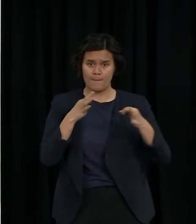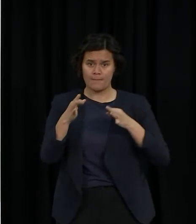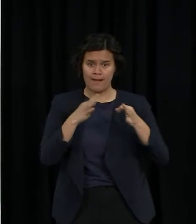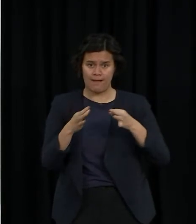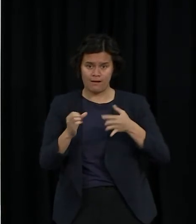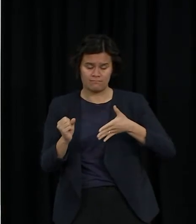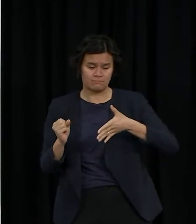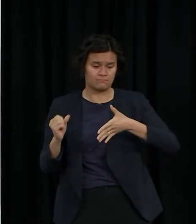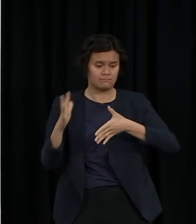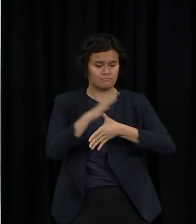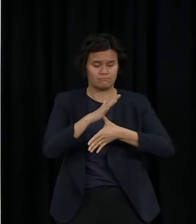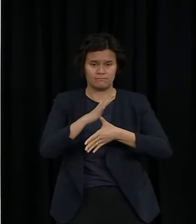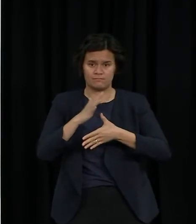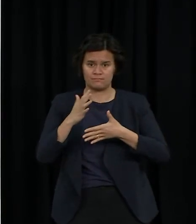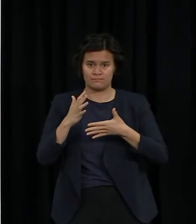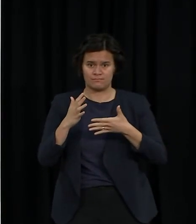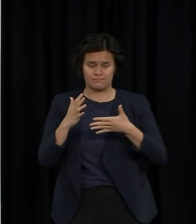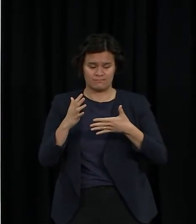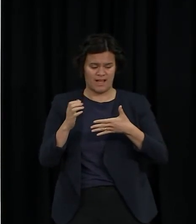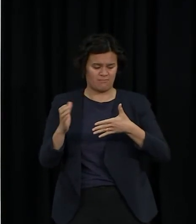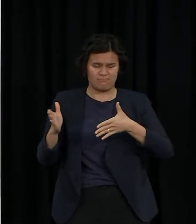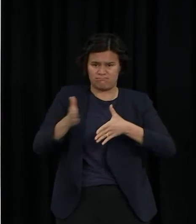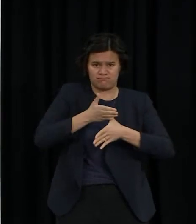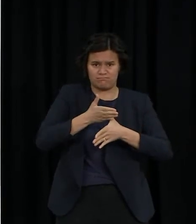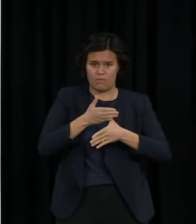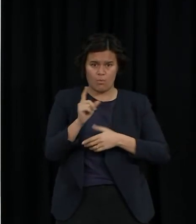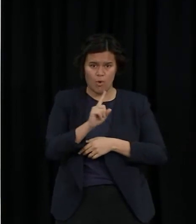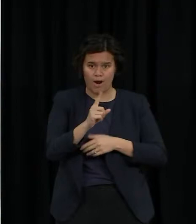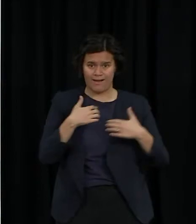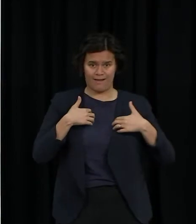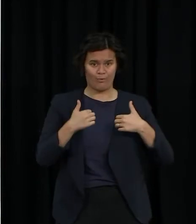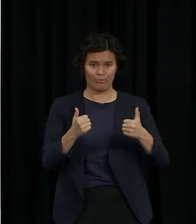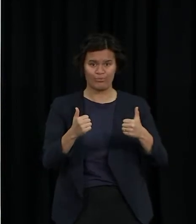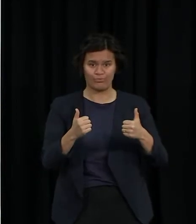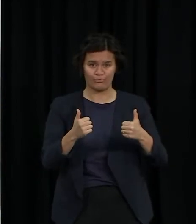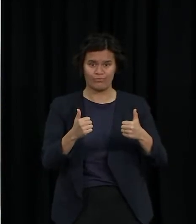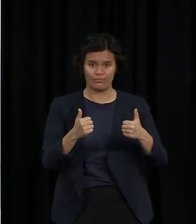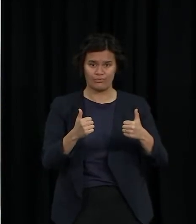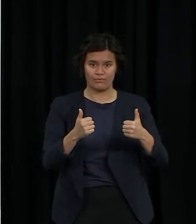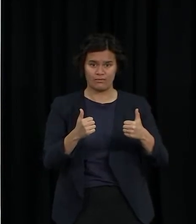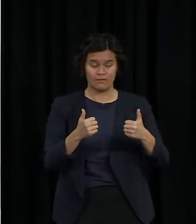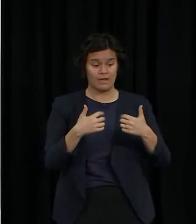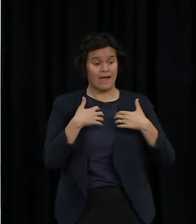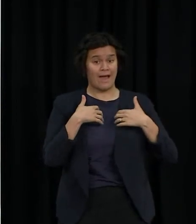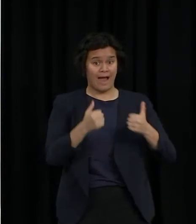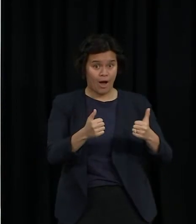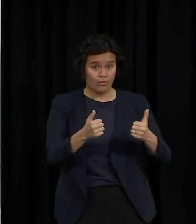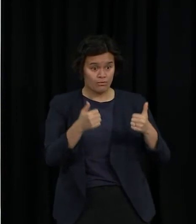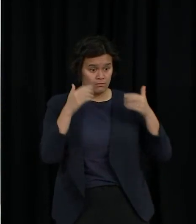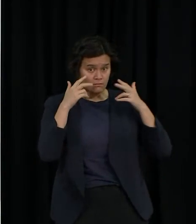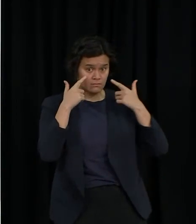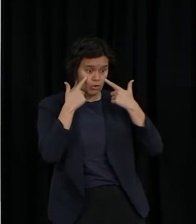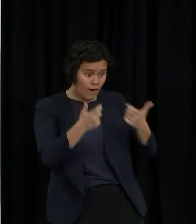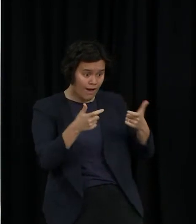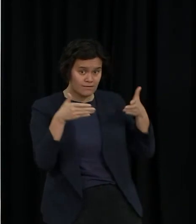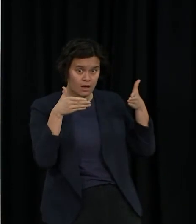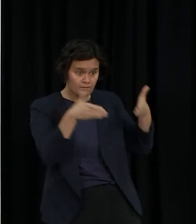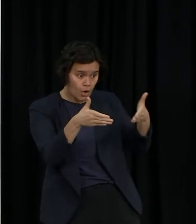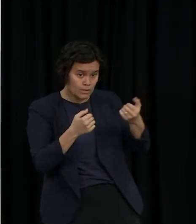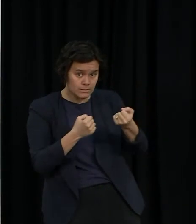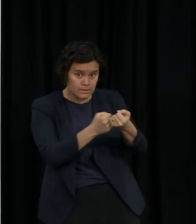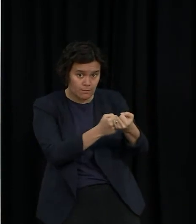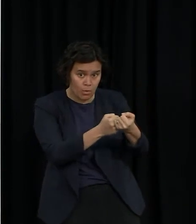strong economic outcomes. We've got very low unemployment. We've had very strong economic growth. Our debt stayed at a manageable